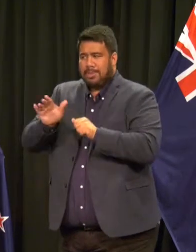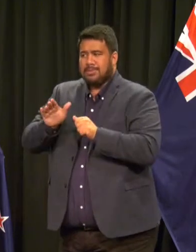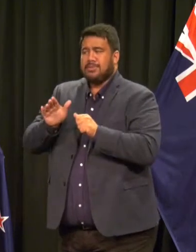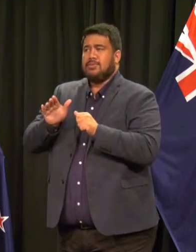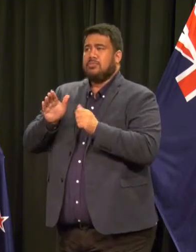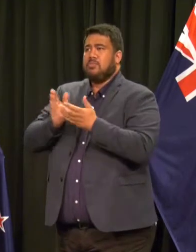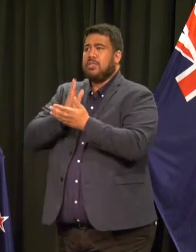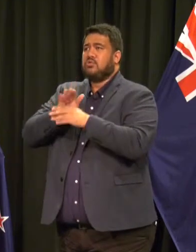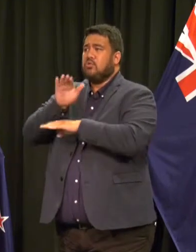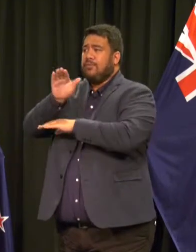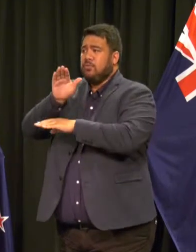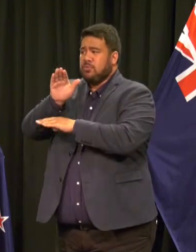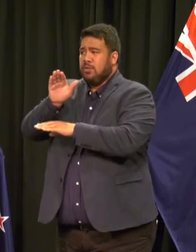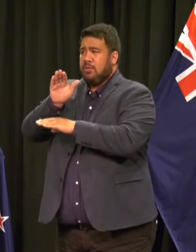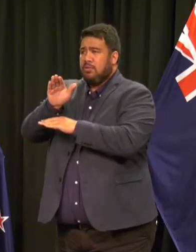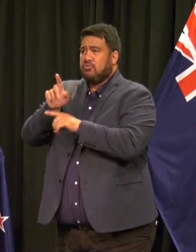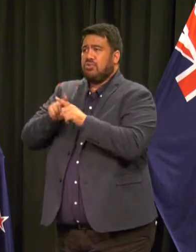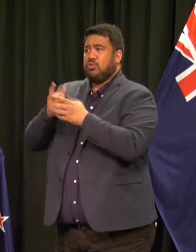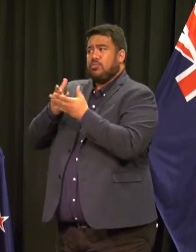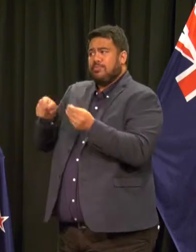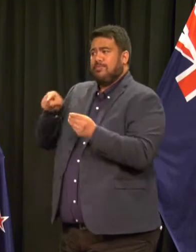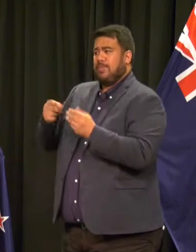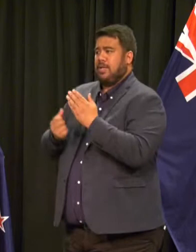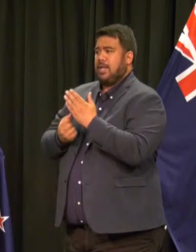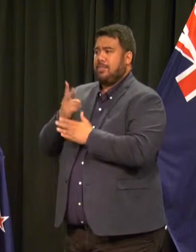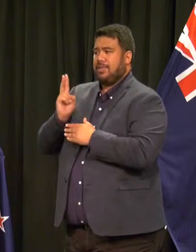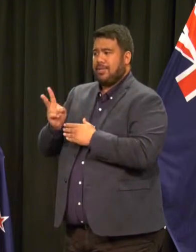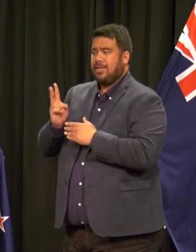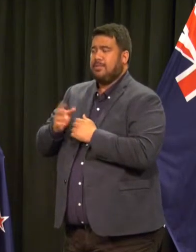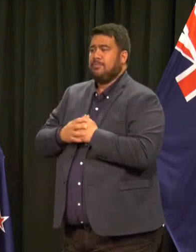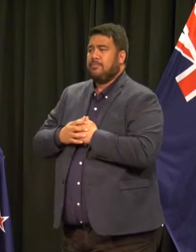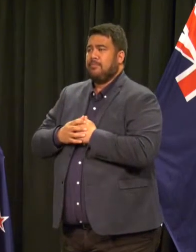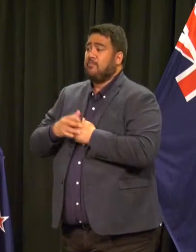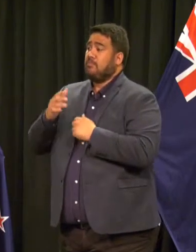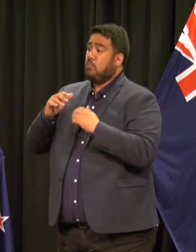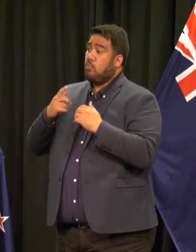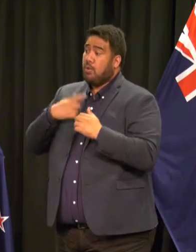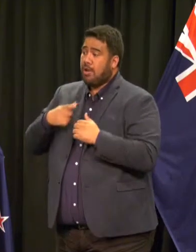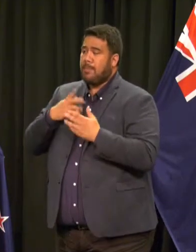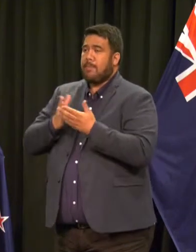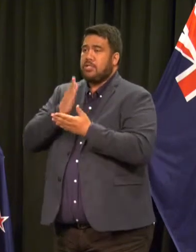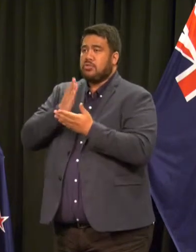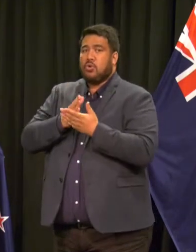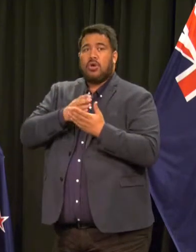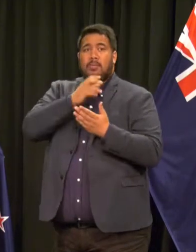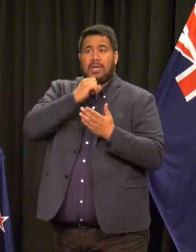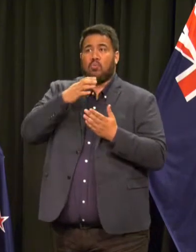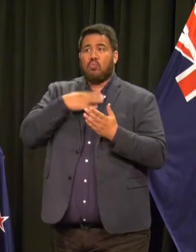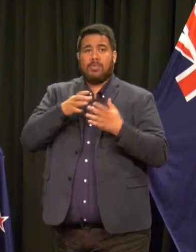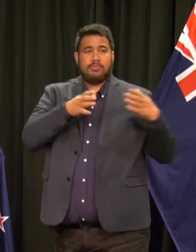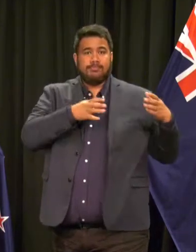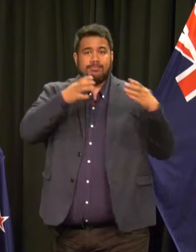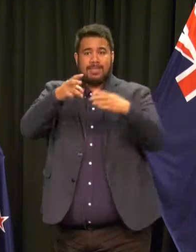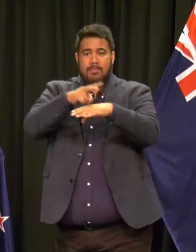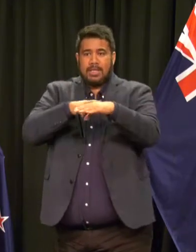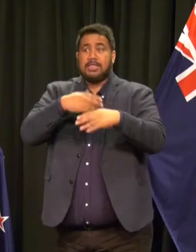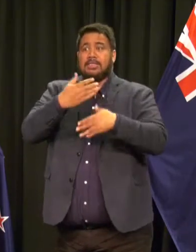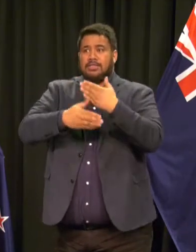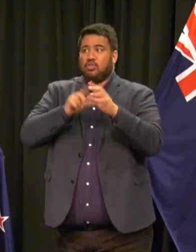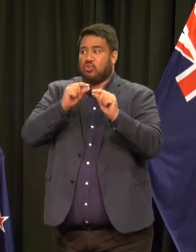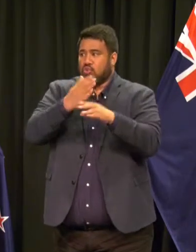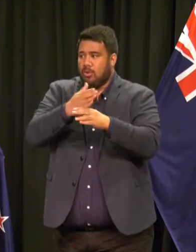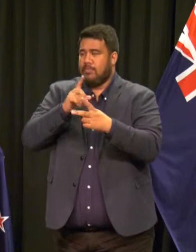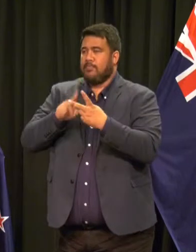the future potential of that happening over and over again by getting the men and women out there to do the job, and by getting the